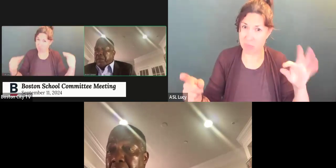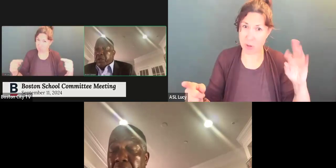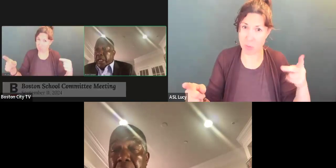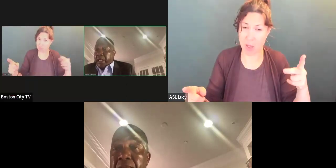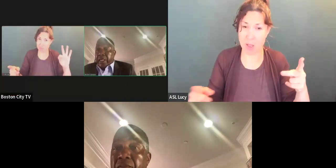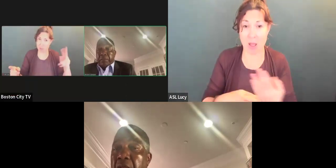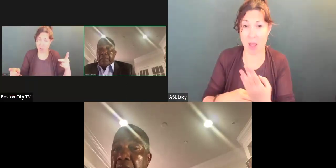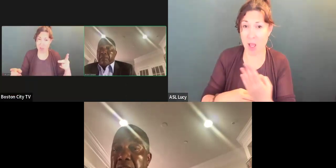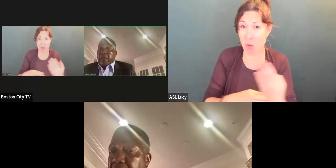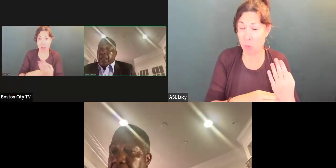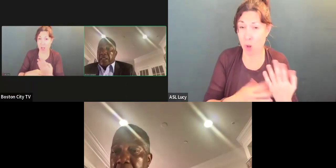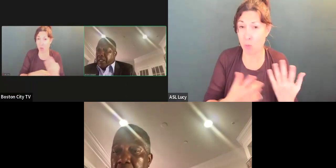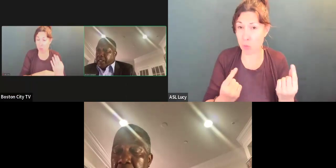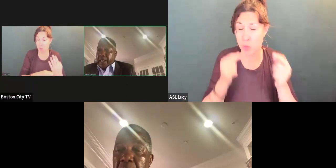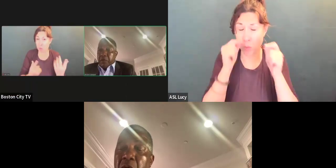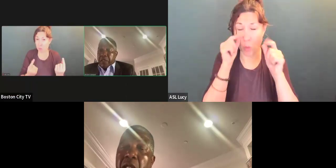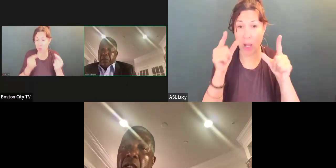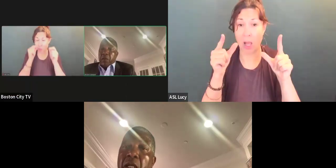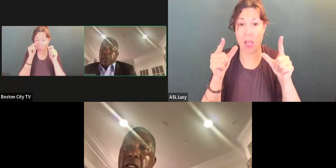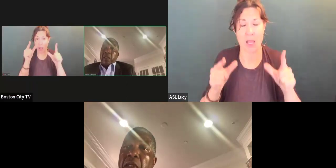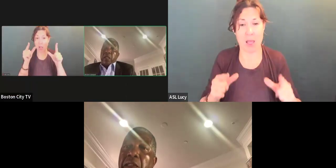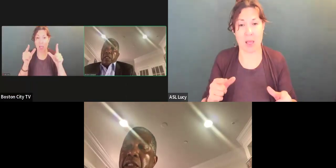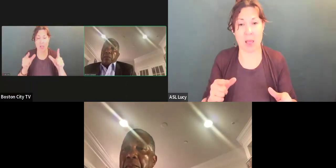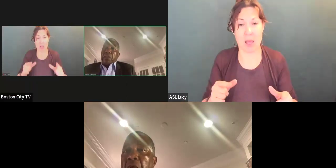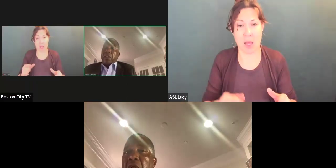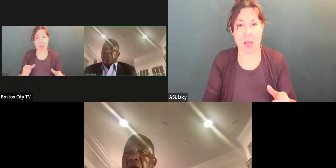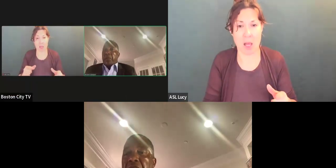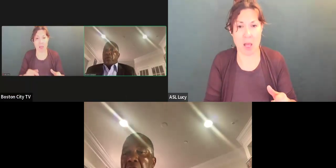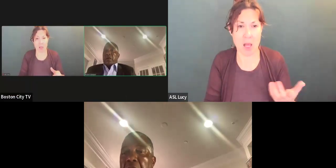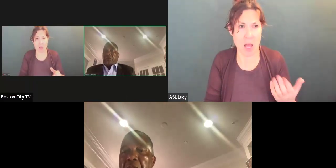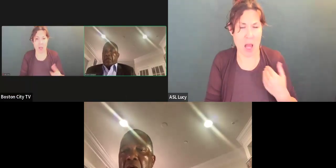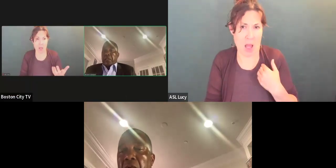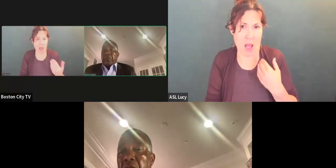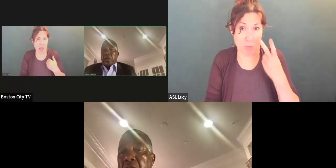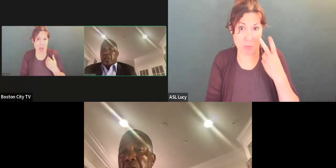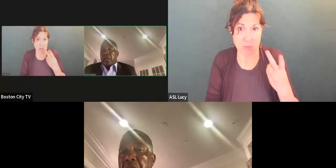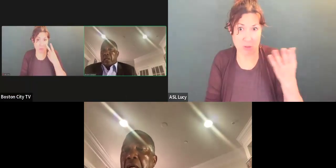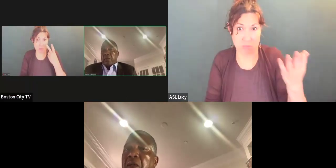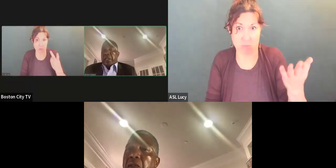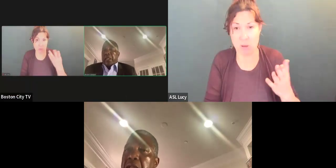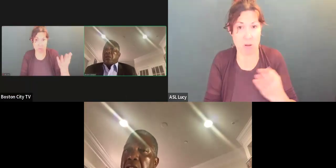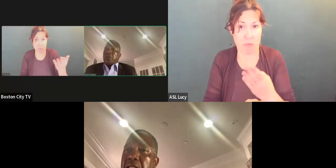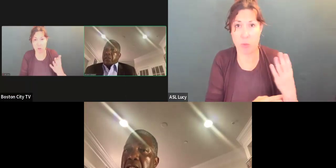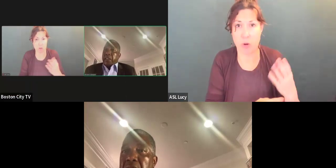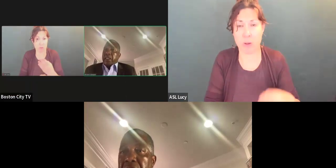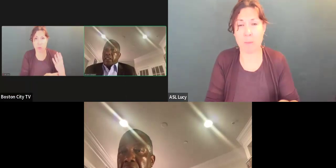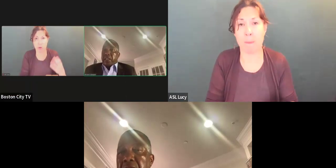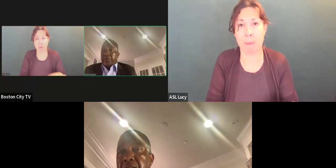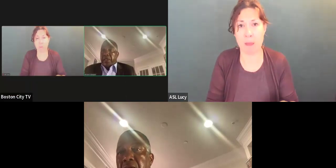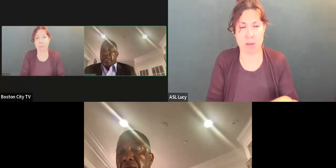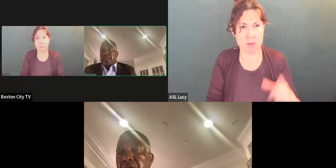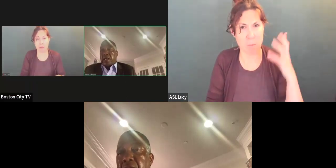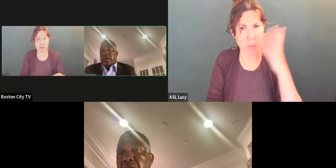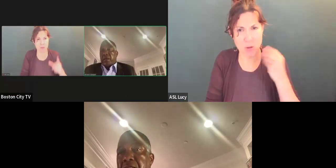morning I get up, I see the camels every morning. So I see the beauty of Franklin Park, but I also see the